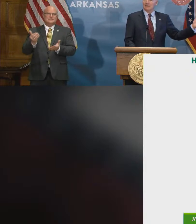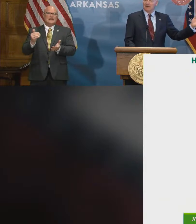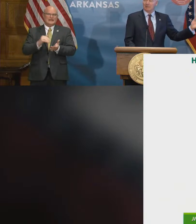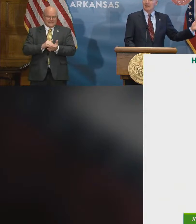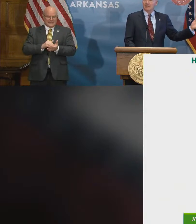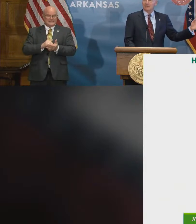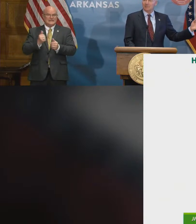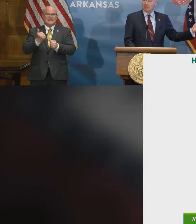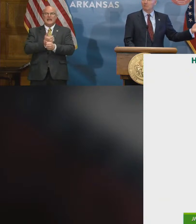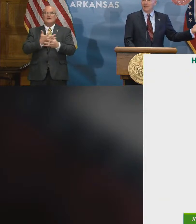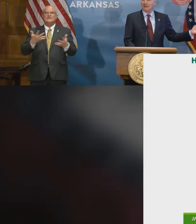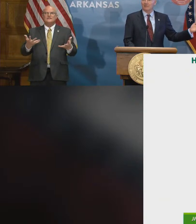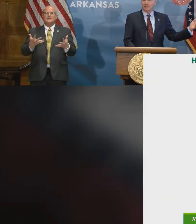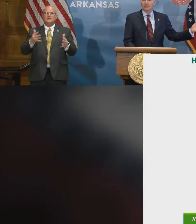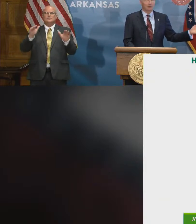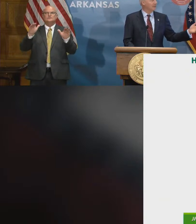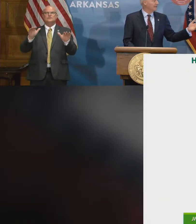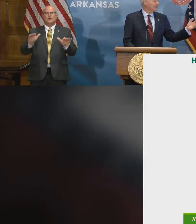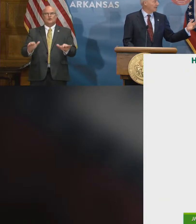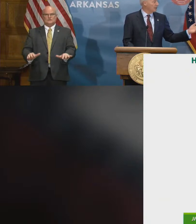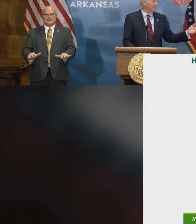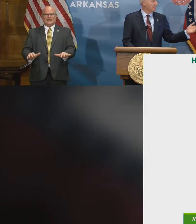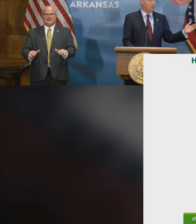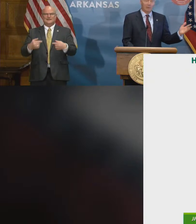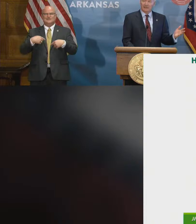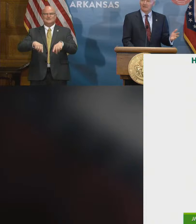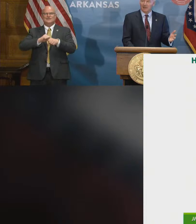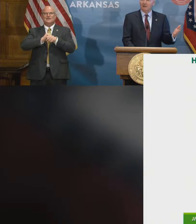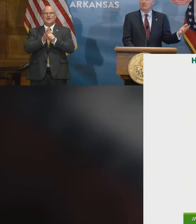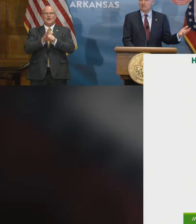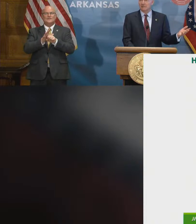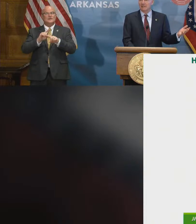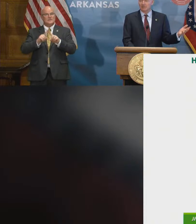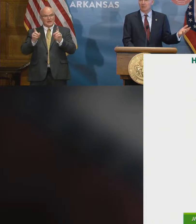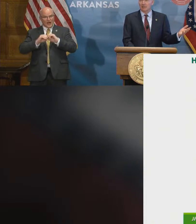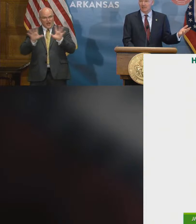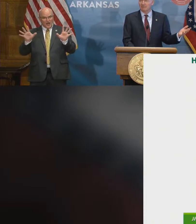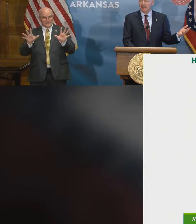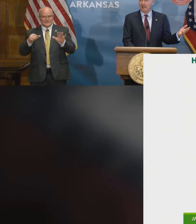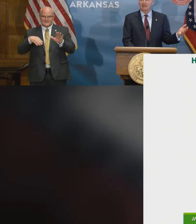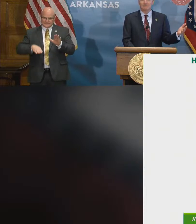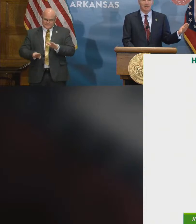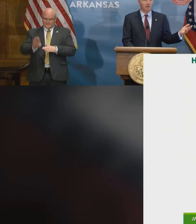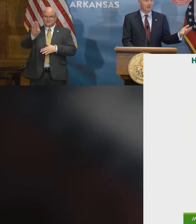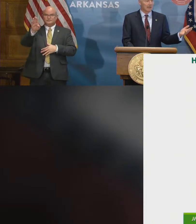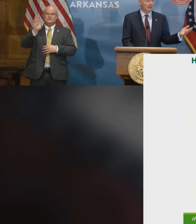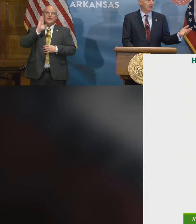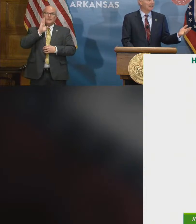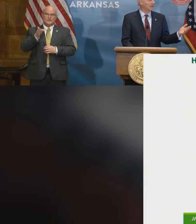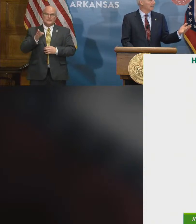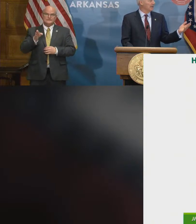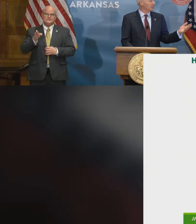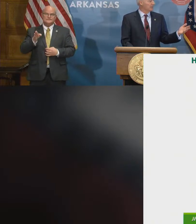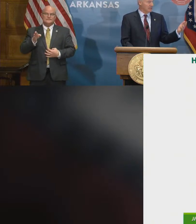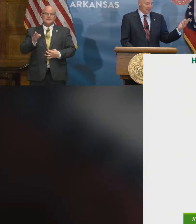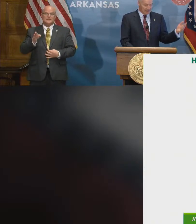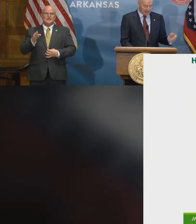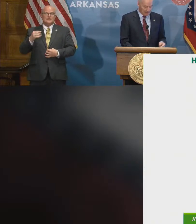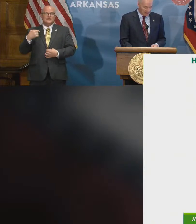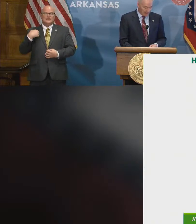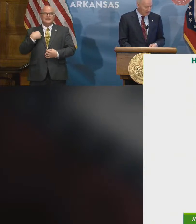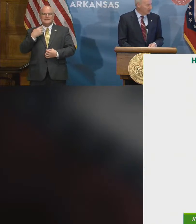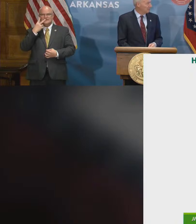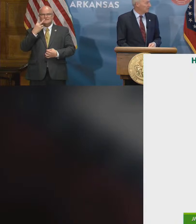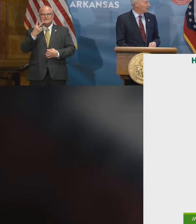again, everything slowed down during COVID, but obviously that's going to come back very quickly as we